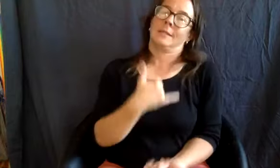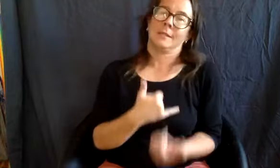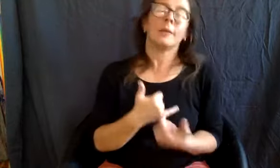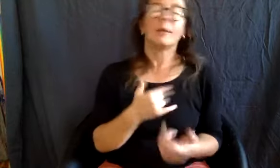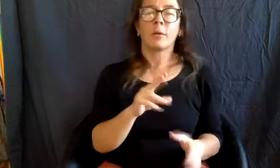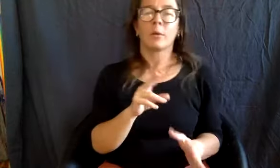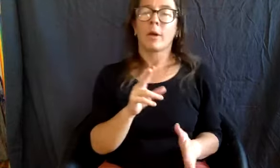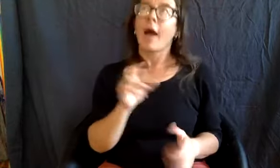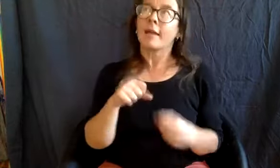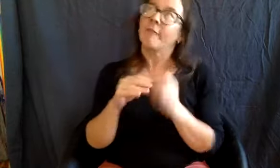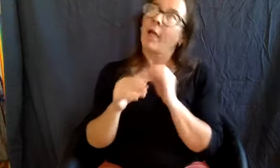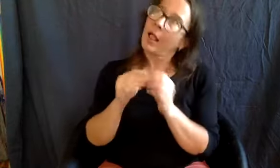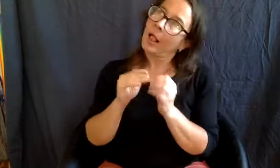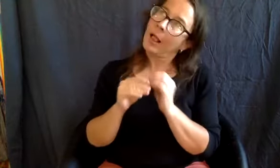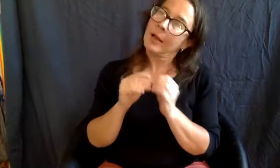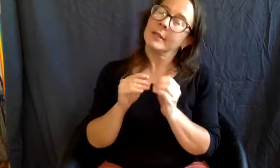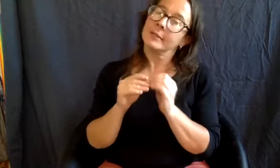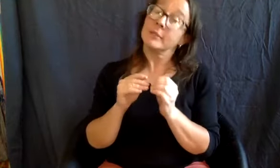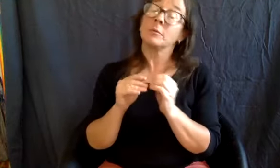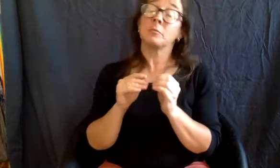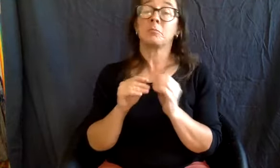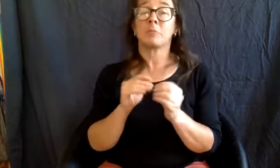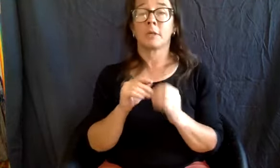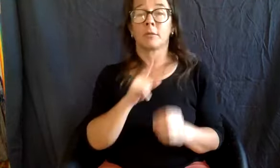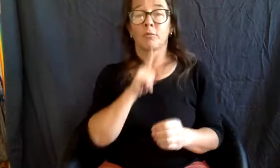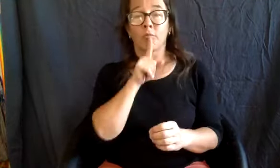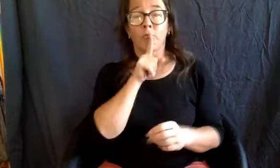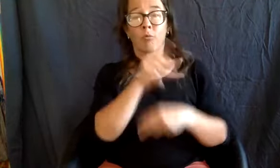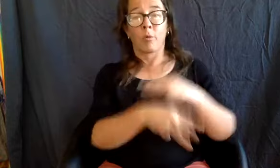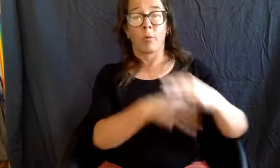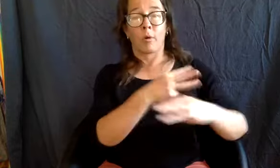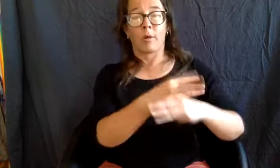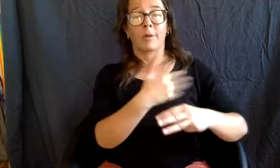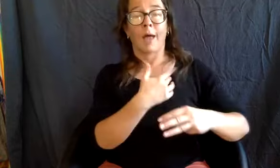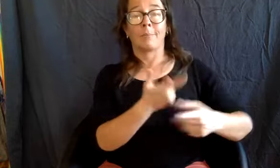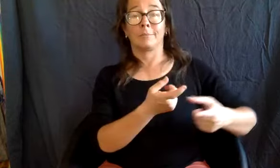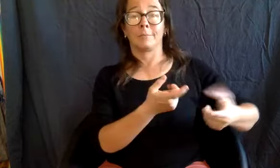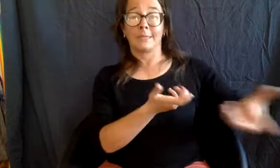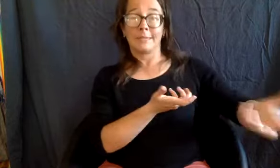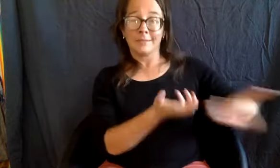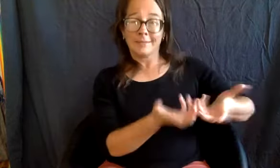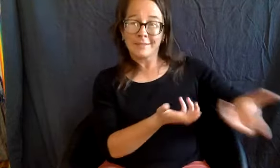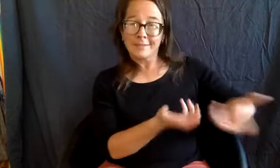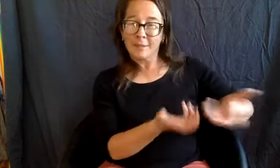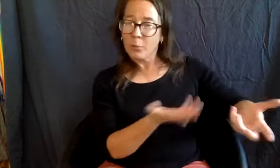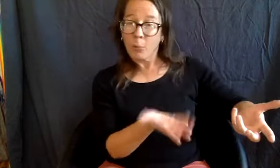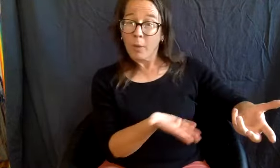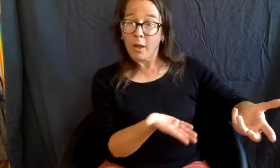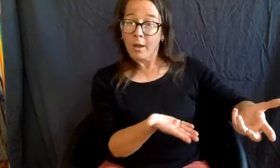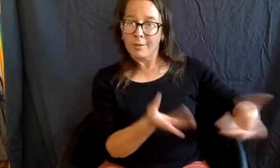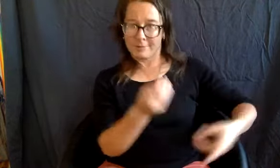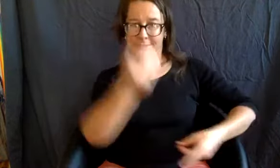years into the program at this point, knowing that wasn't the answer, but that is the level of frustration it would take me to,